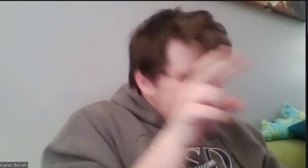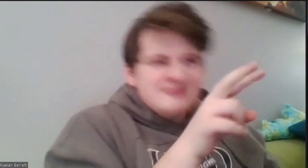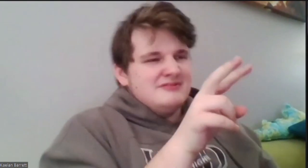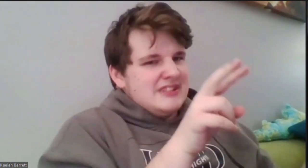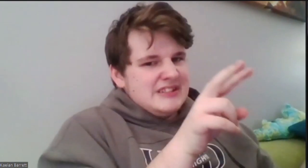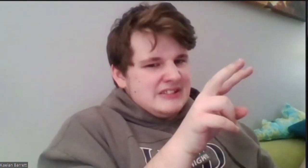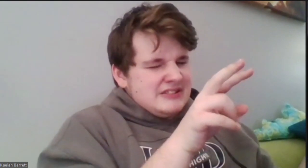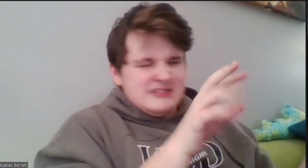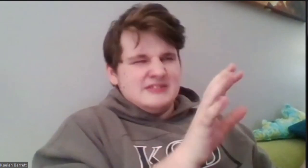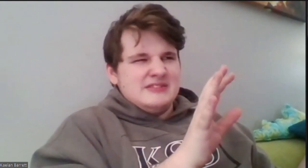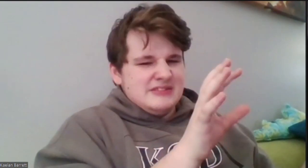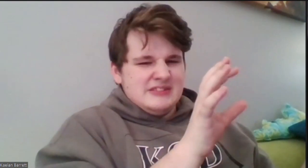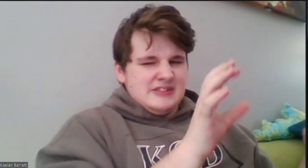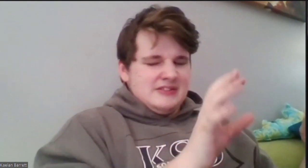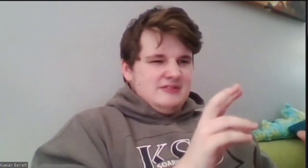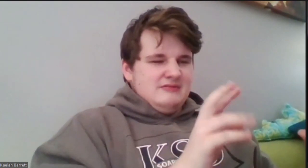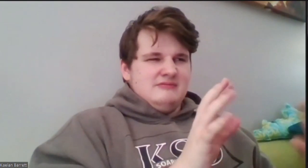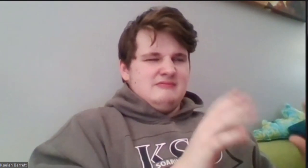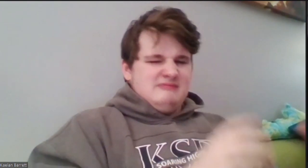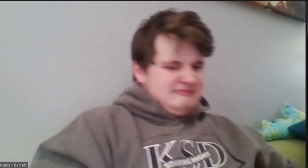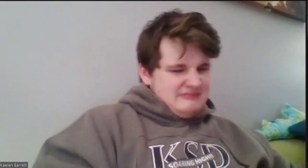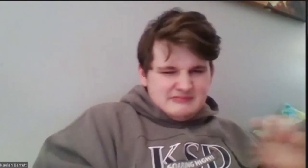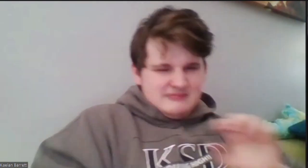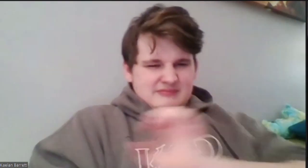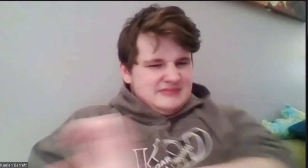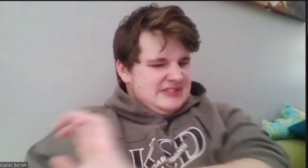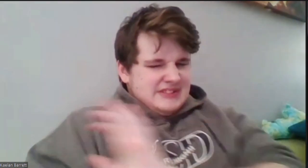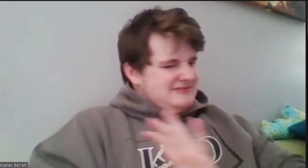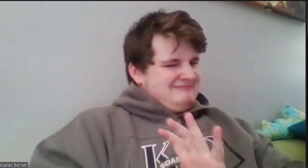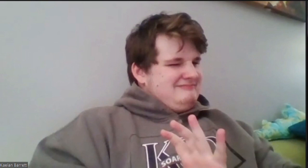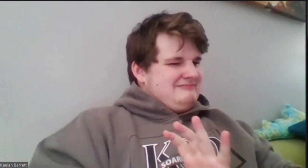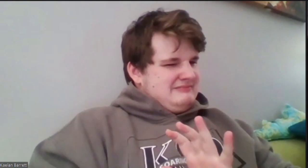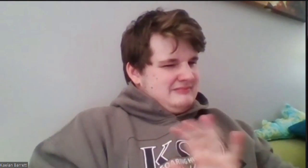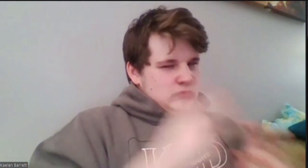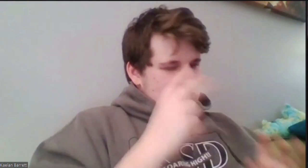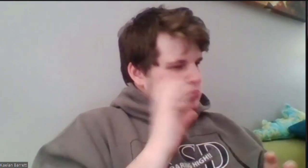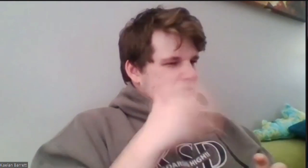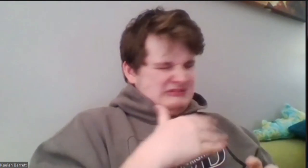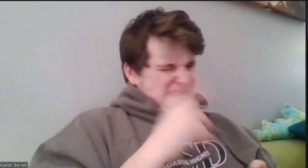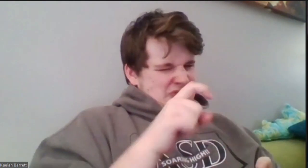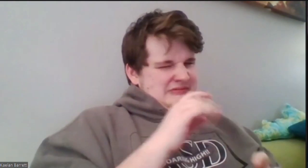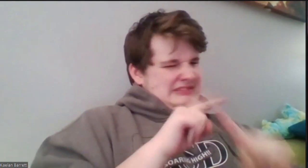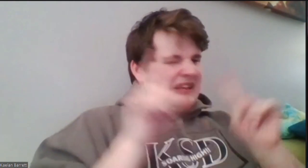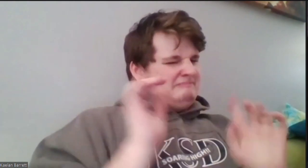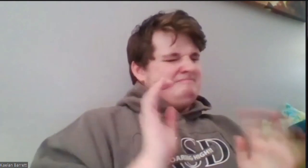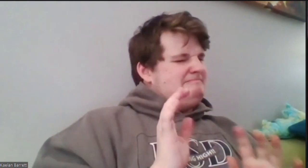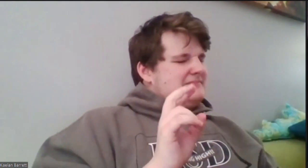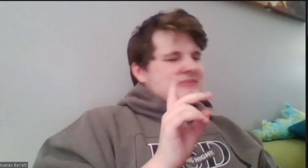Sees this big, ugly, this gargoyle there on the door. He's like, yeah, that's weird.